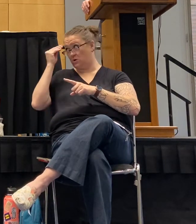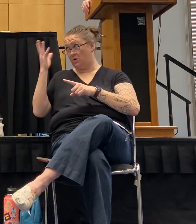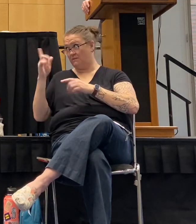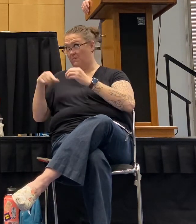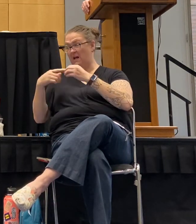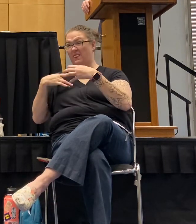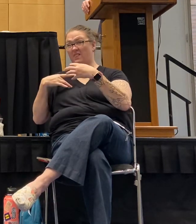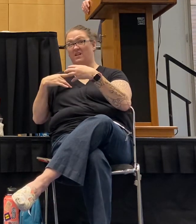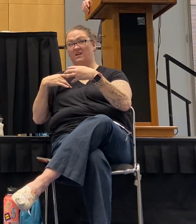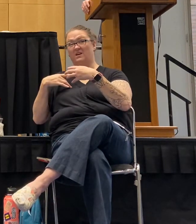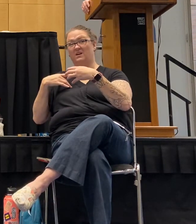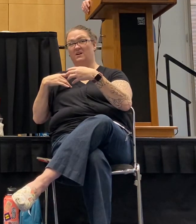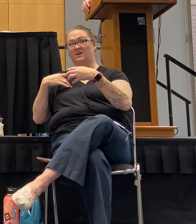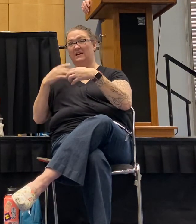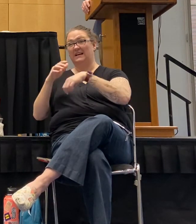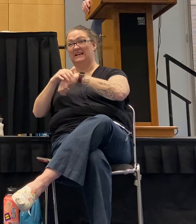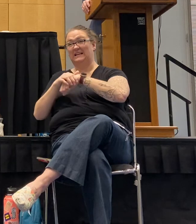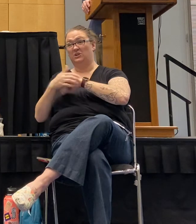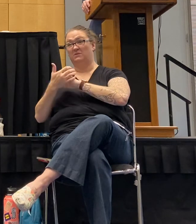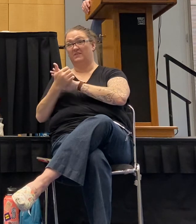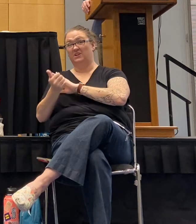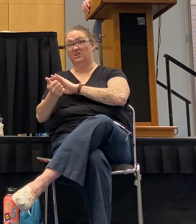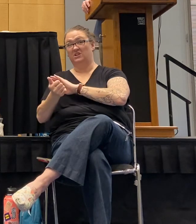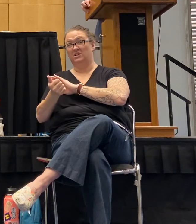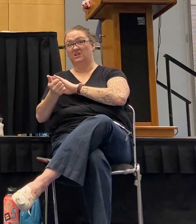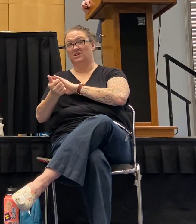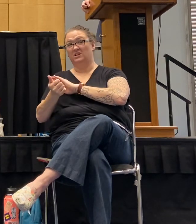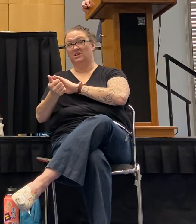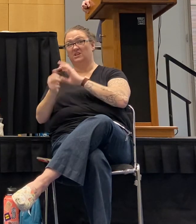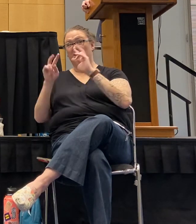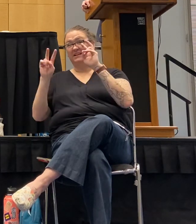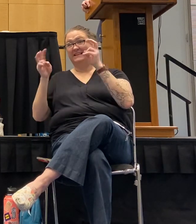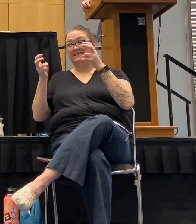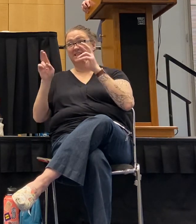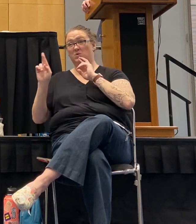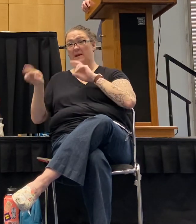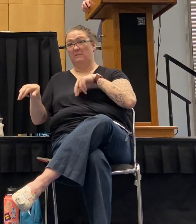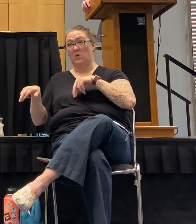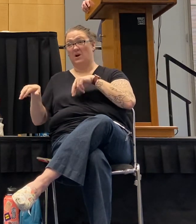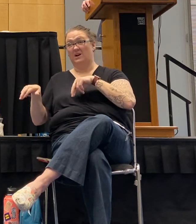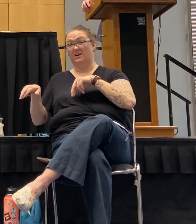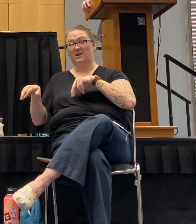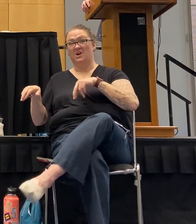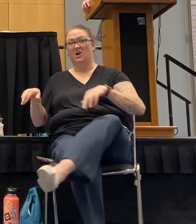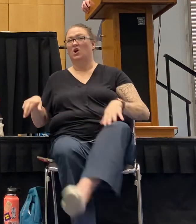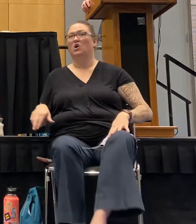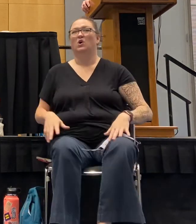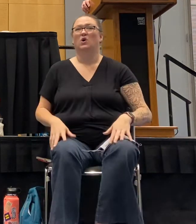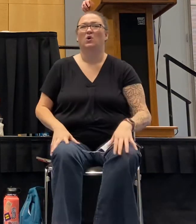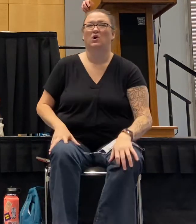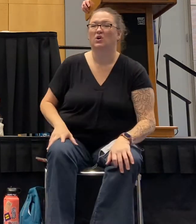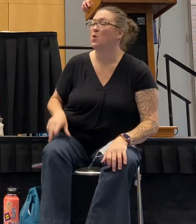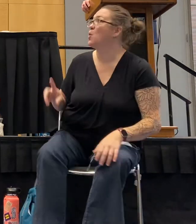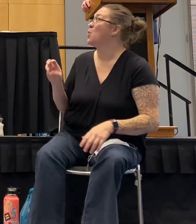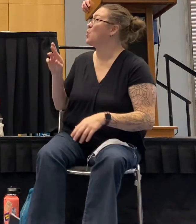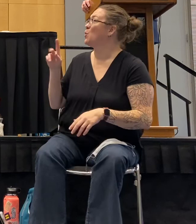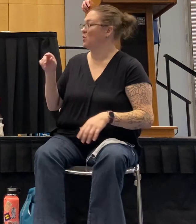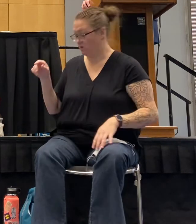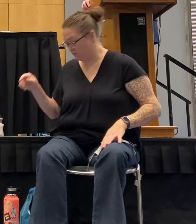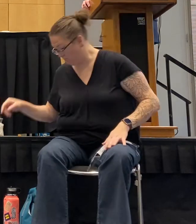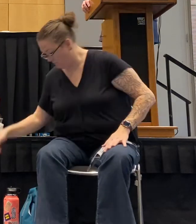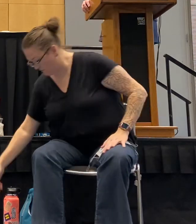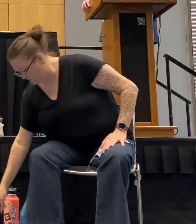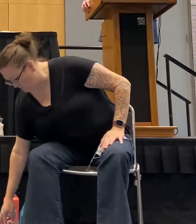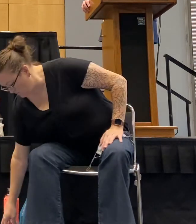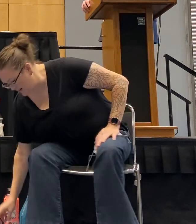the English proficiency from an incident report that was done? I'm sorry, say that again? She said, were you? You were going to